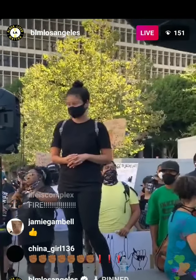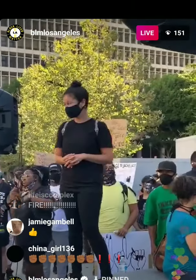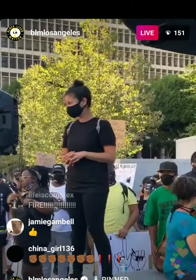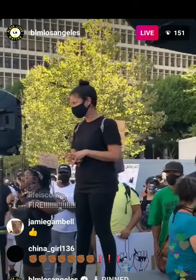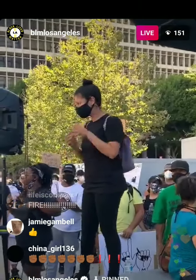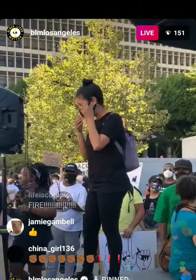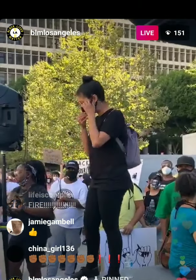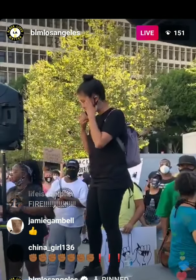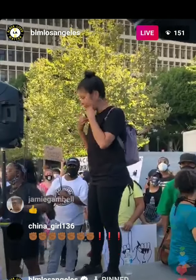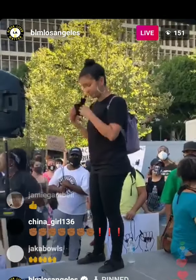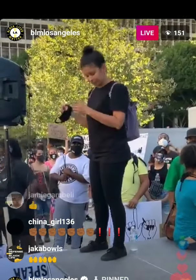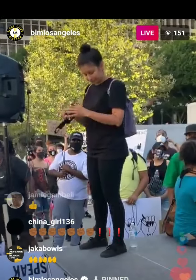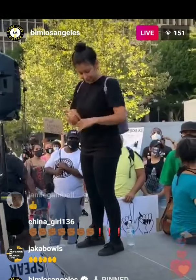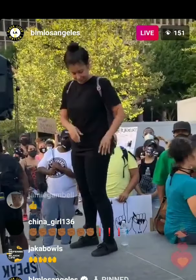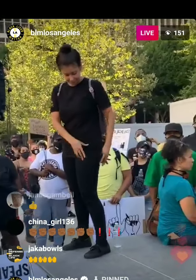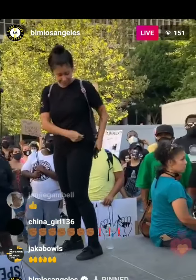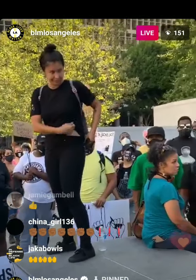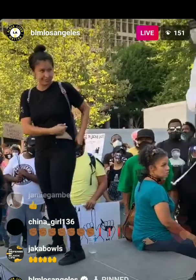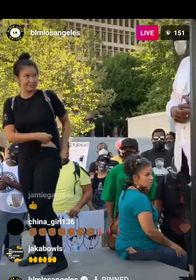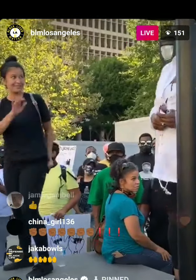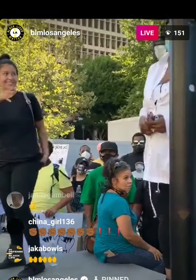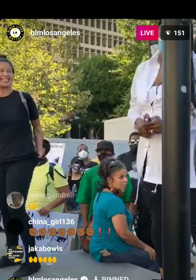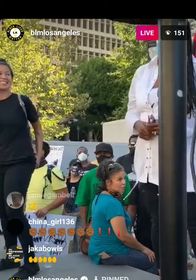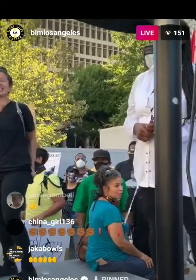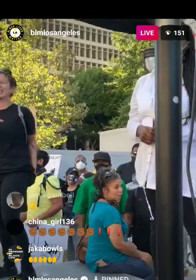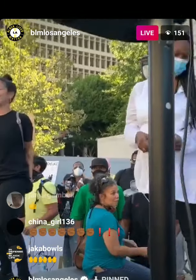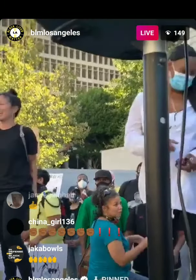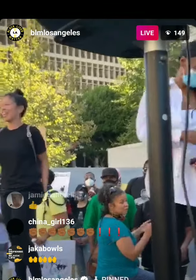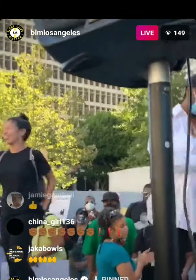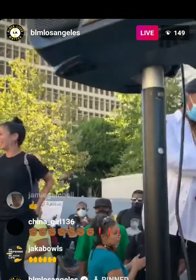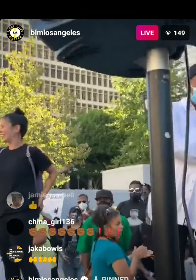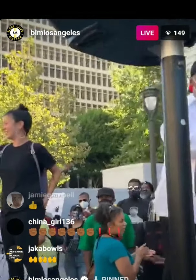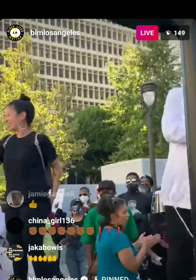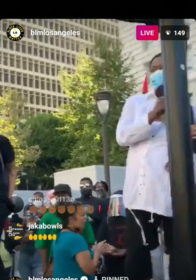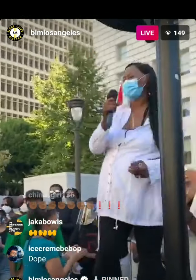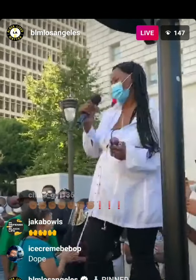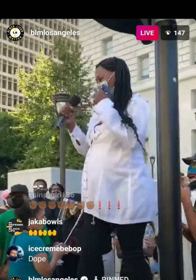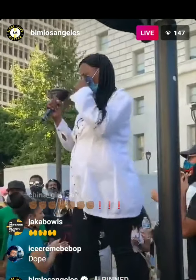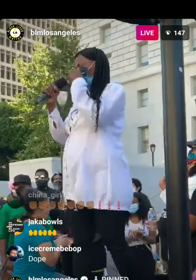Yeah. The one, the only, Sister Helen